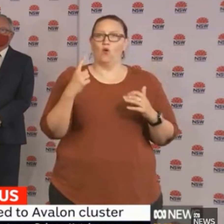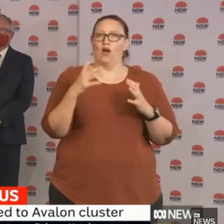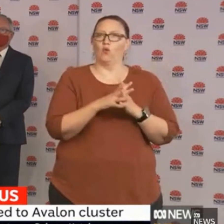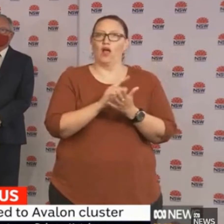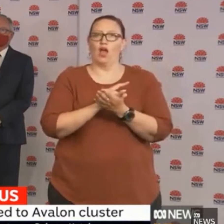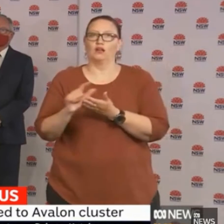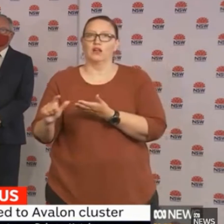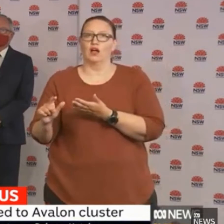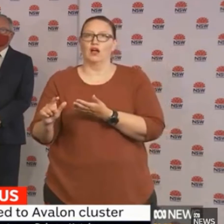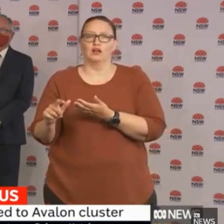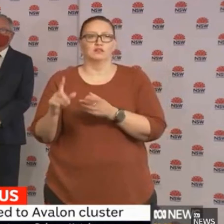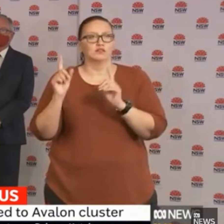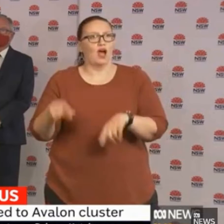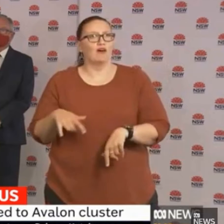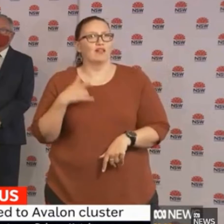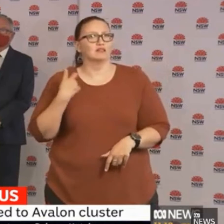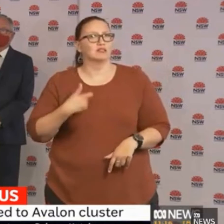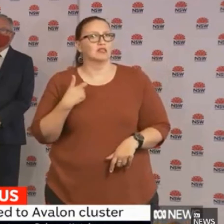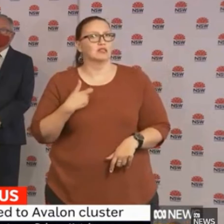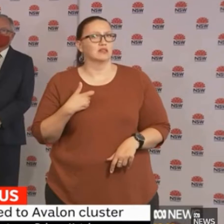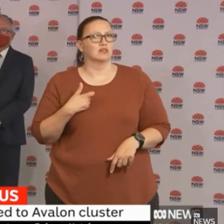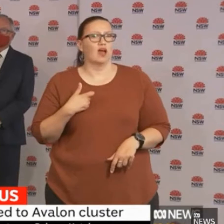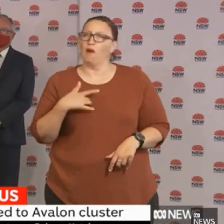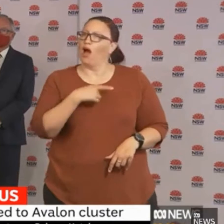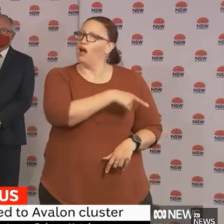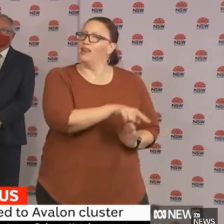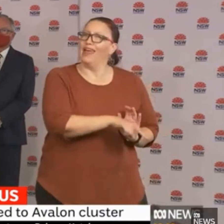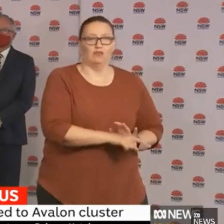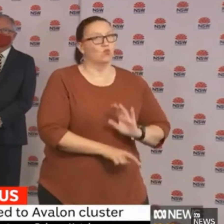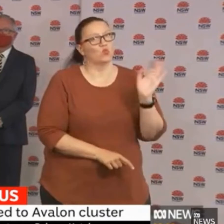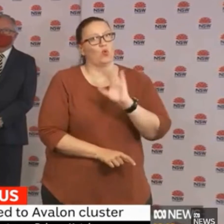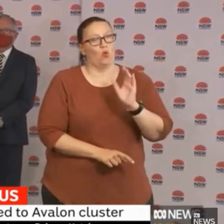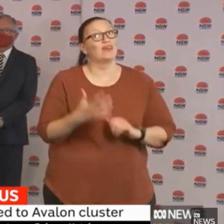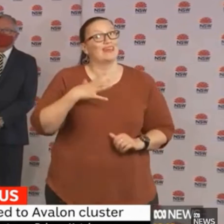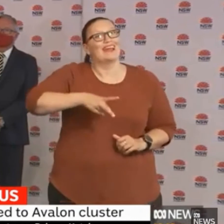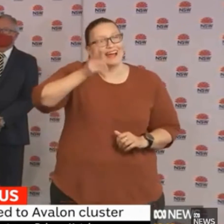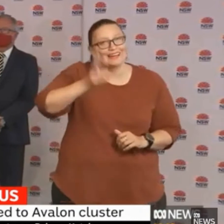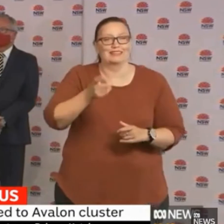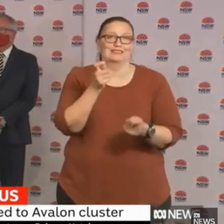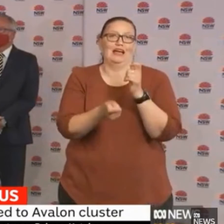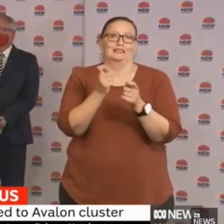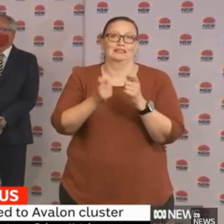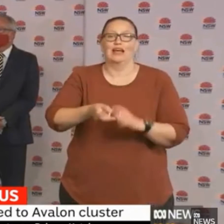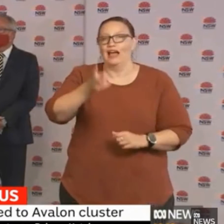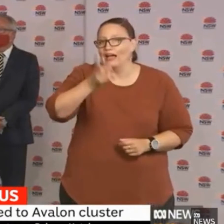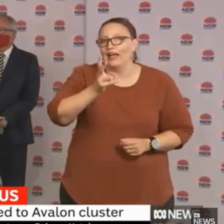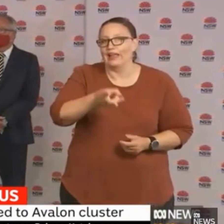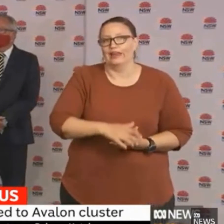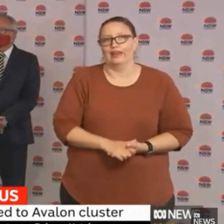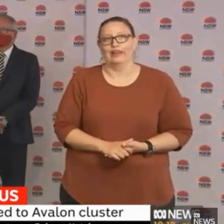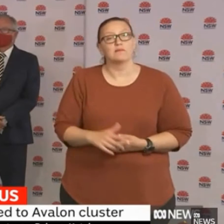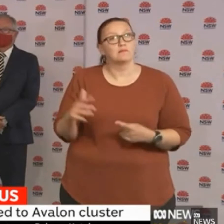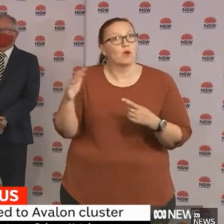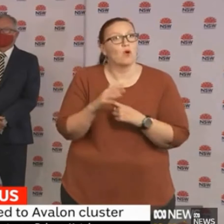week later, you need to get retested. Even a few days later, please get retested. It is